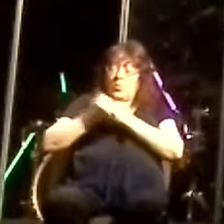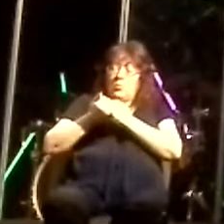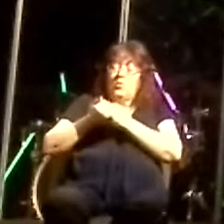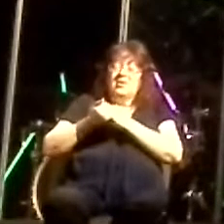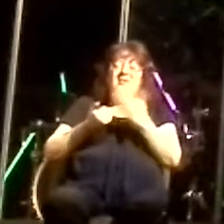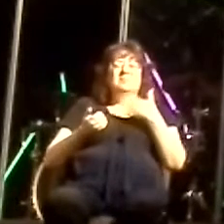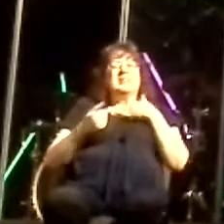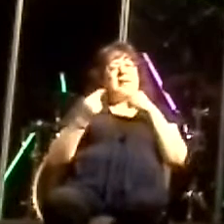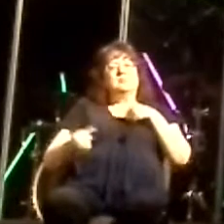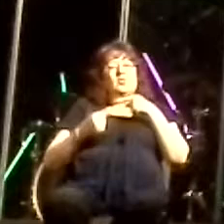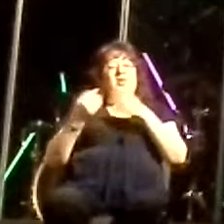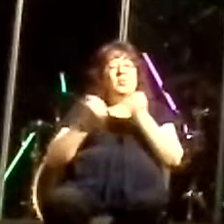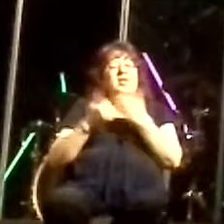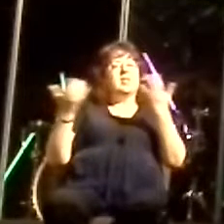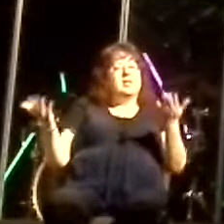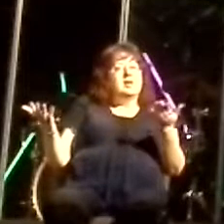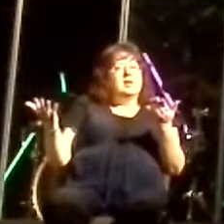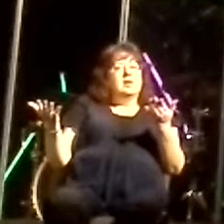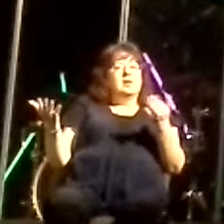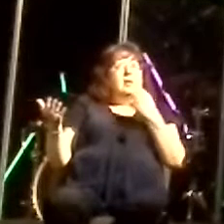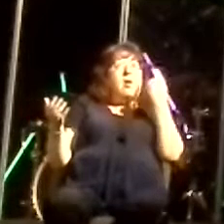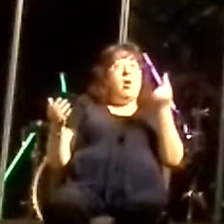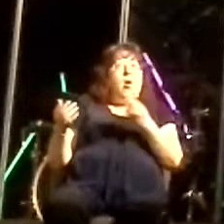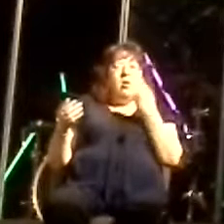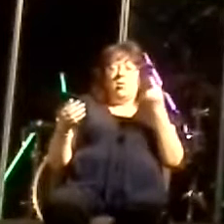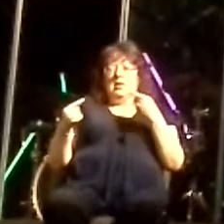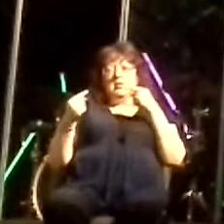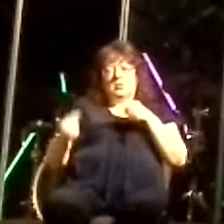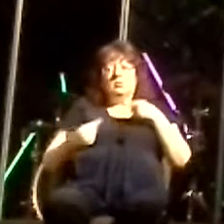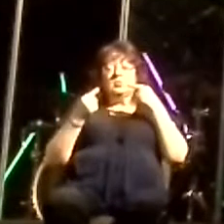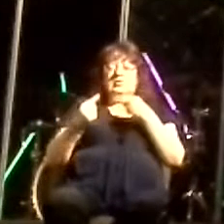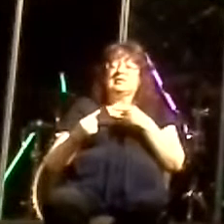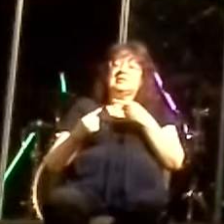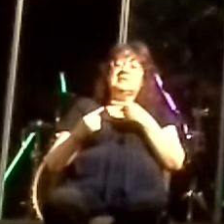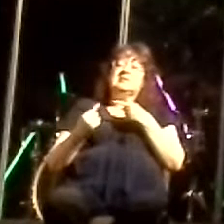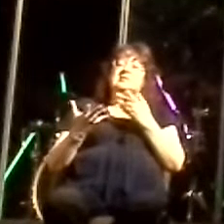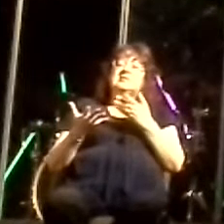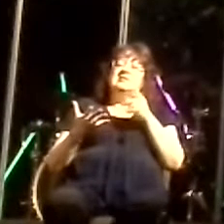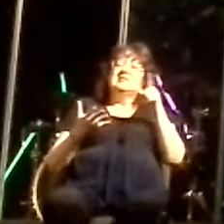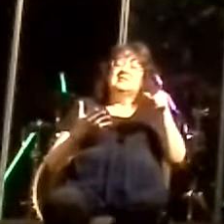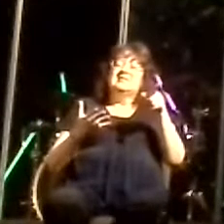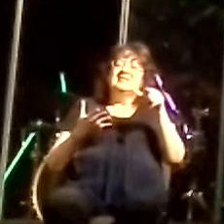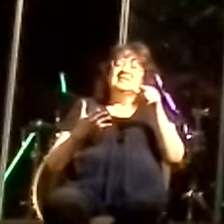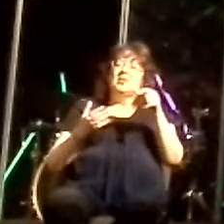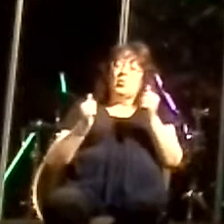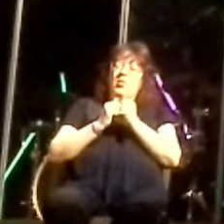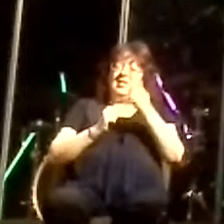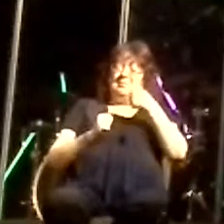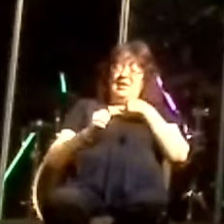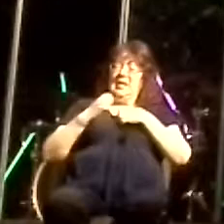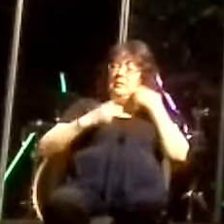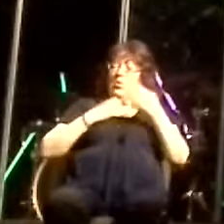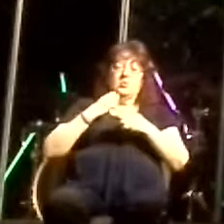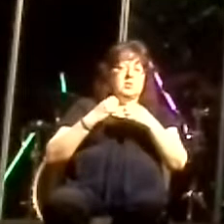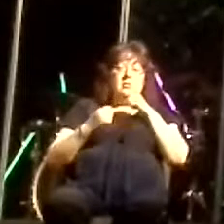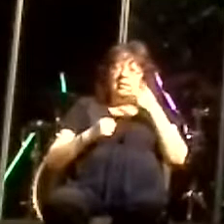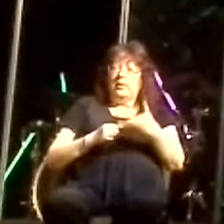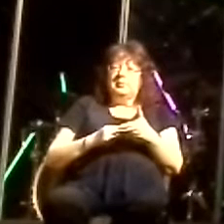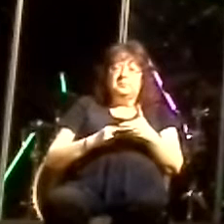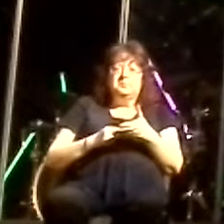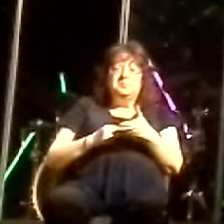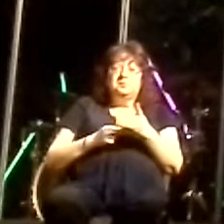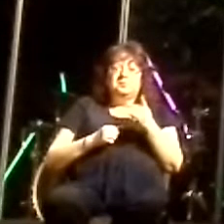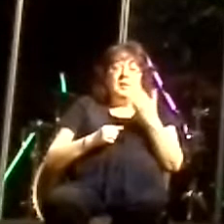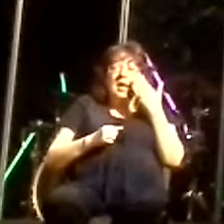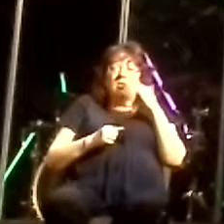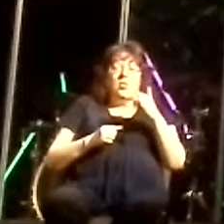said, what I wrestled with, and I've always wrestled with, is he was never present with me emotionally. I